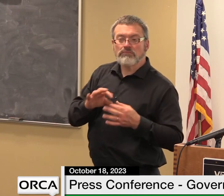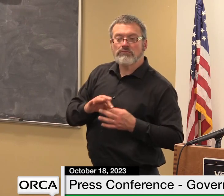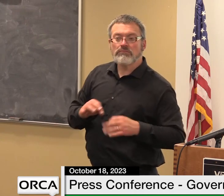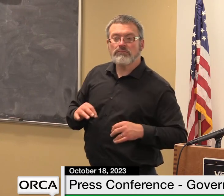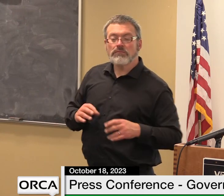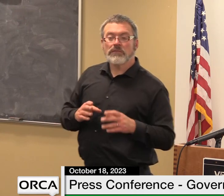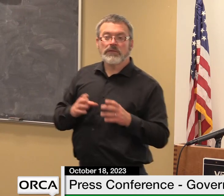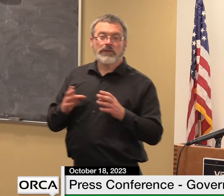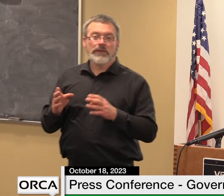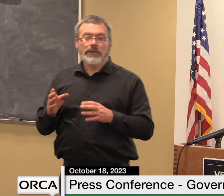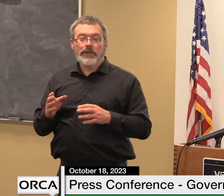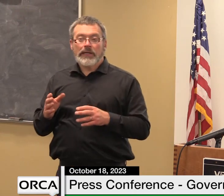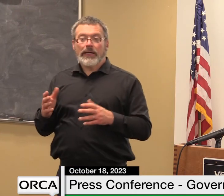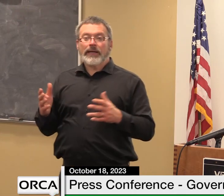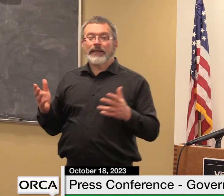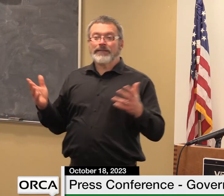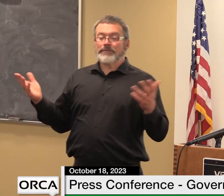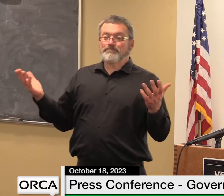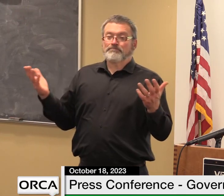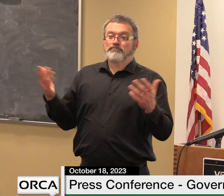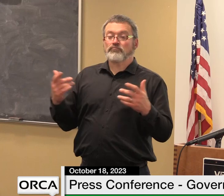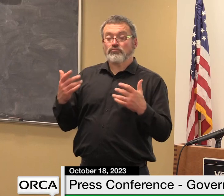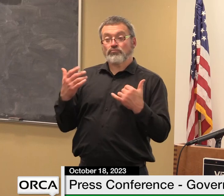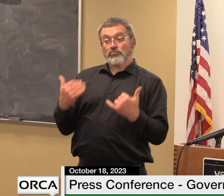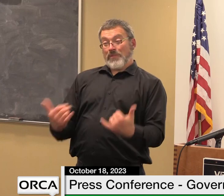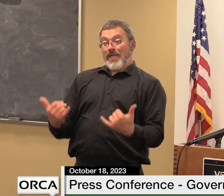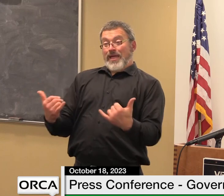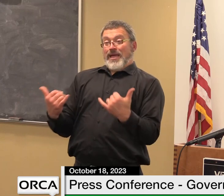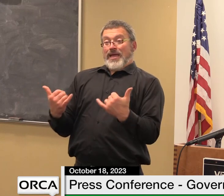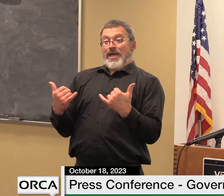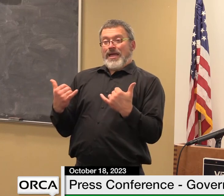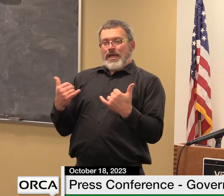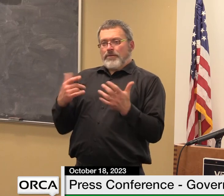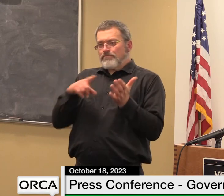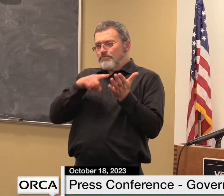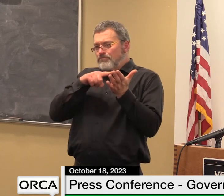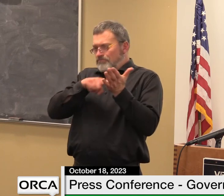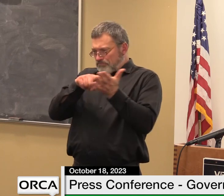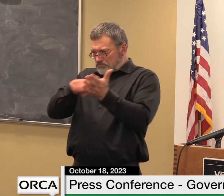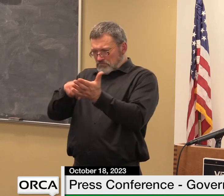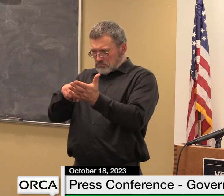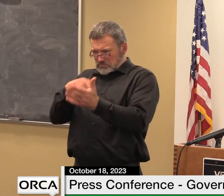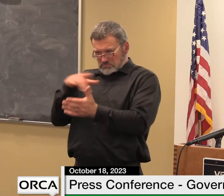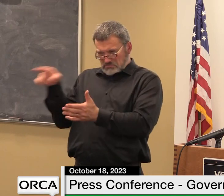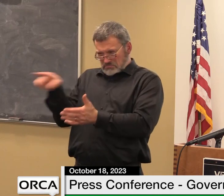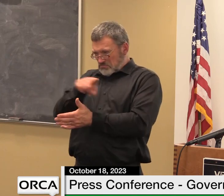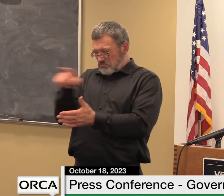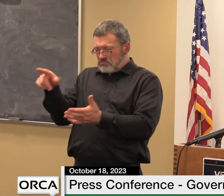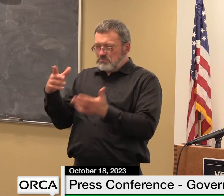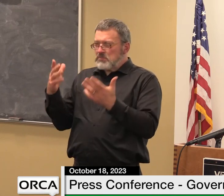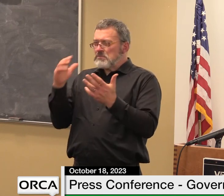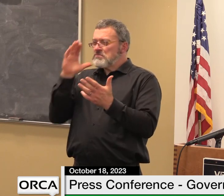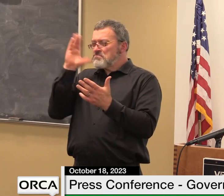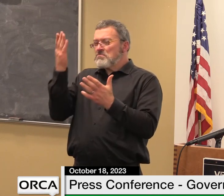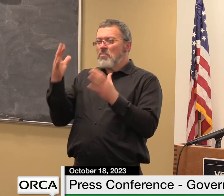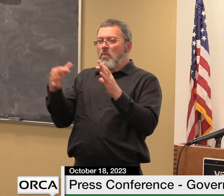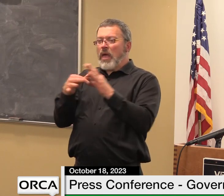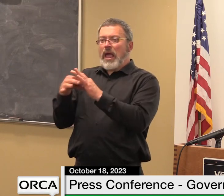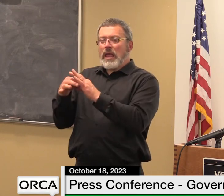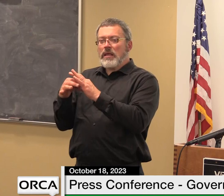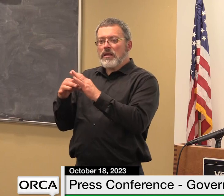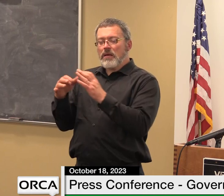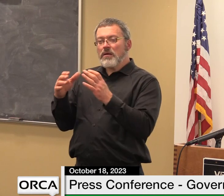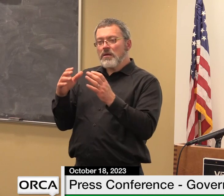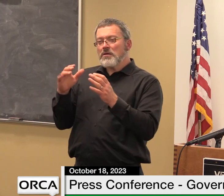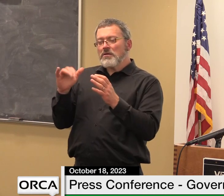Well, sir, I can say that there's no indication that they're related. In fact, we're quite confident they are not related. And I would